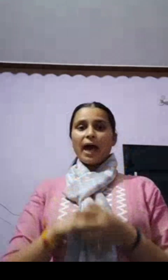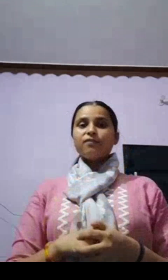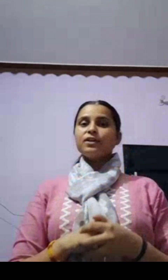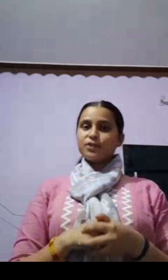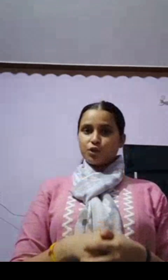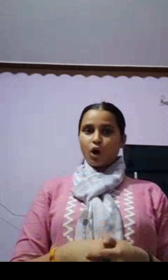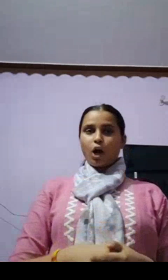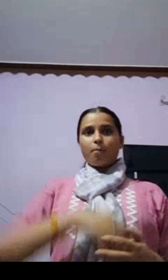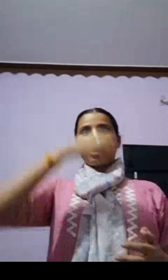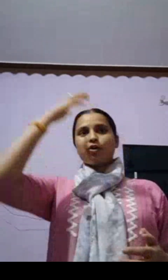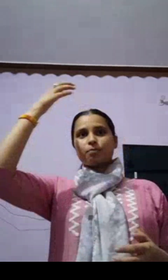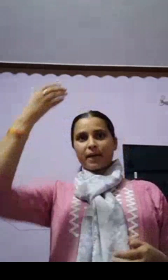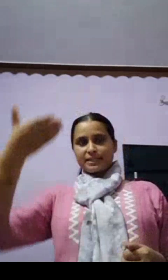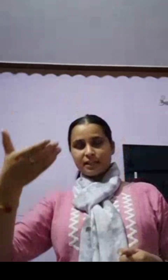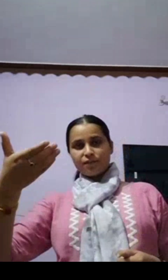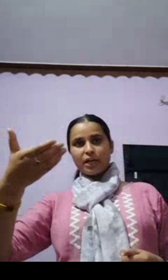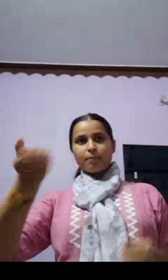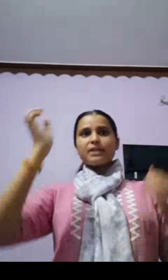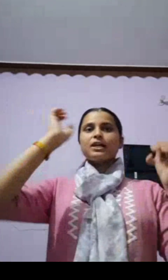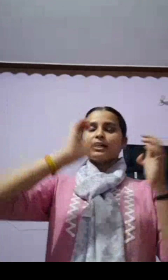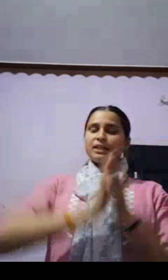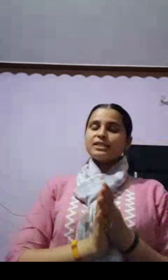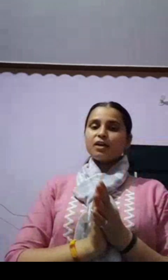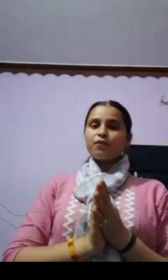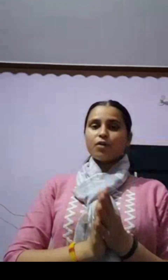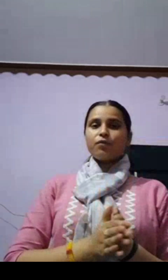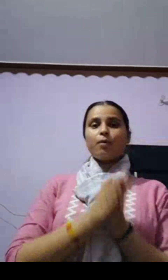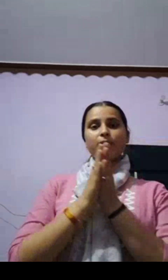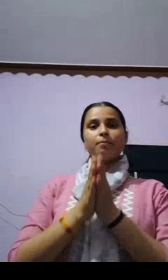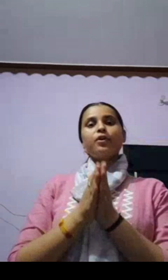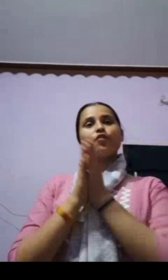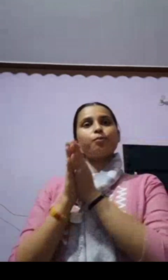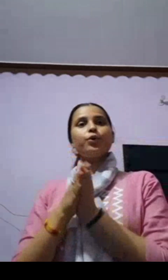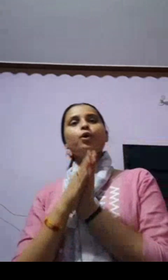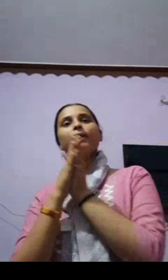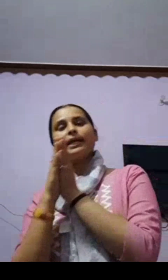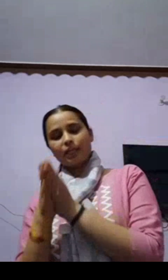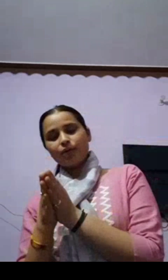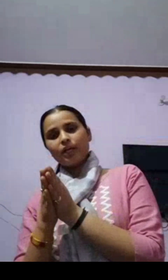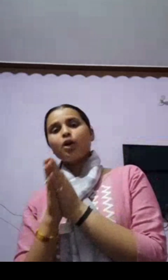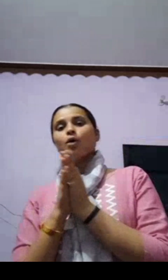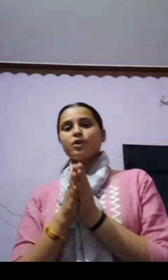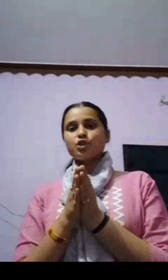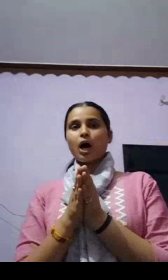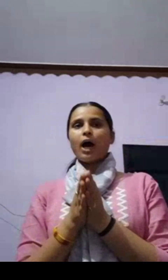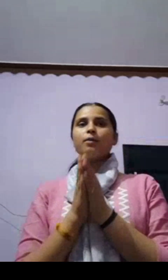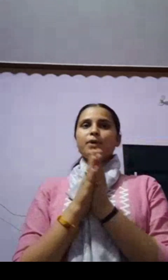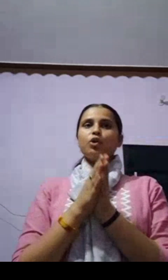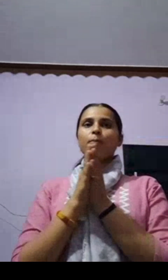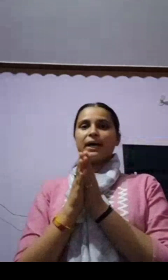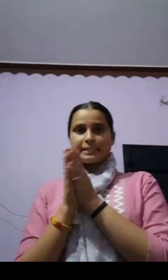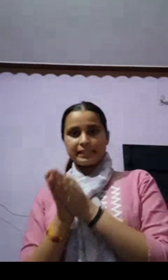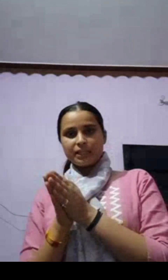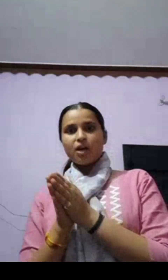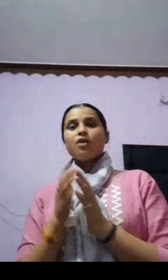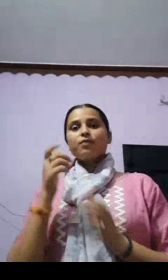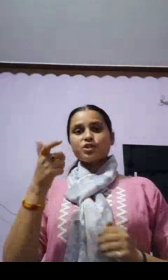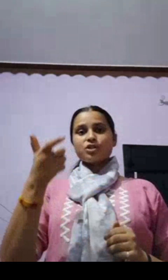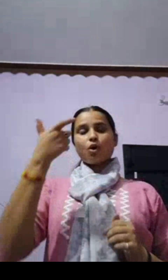when we talk about myosin filament, these are formed from number of monomeric unit which are meromycin, which is